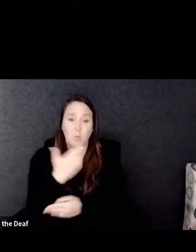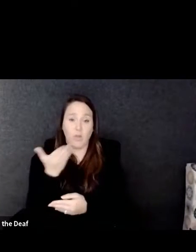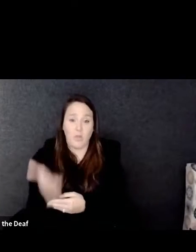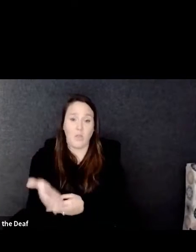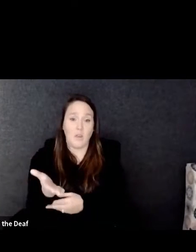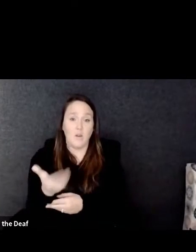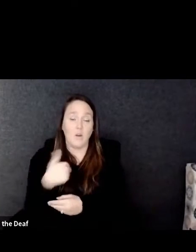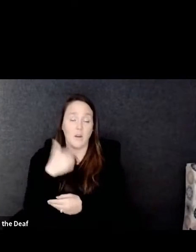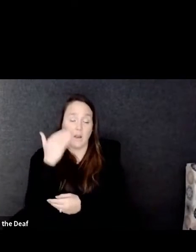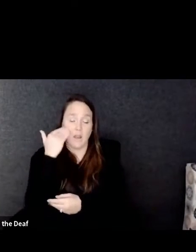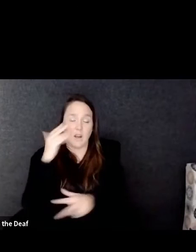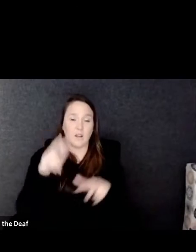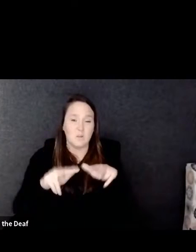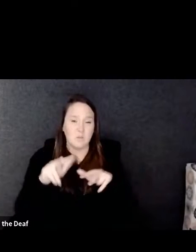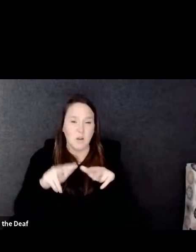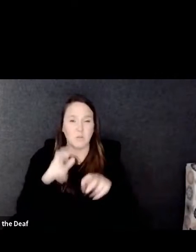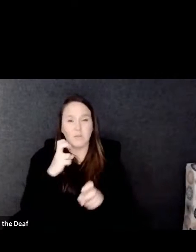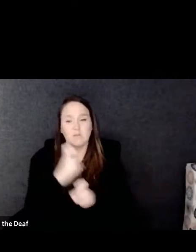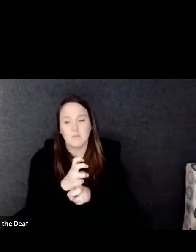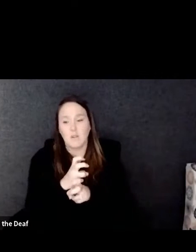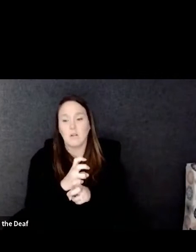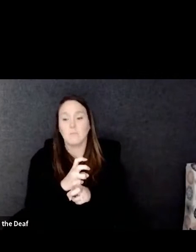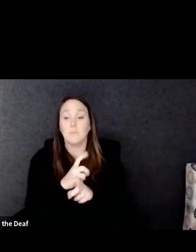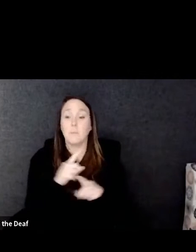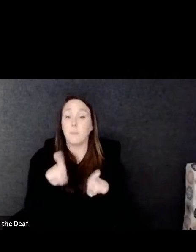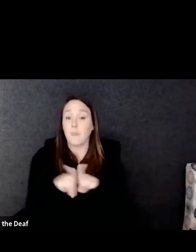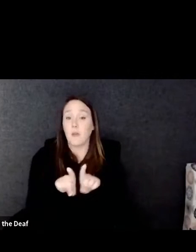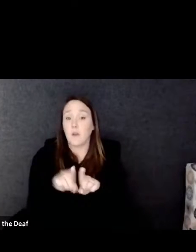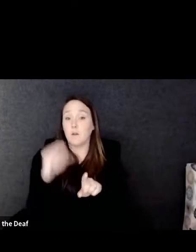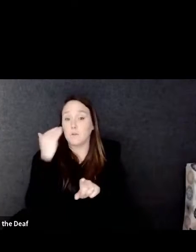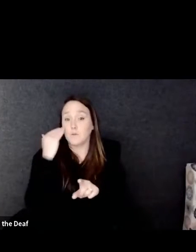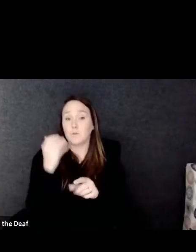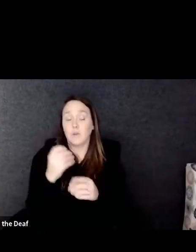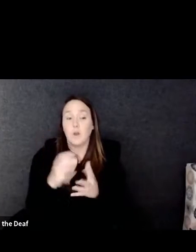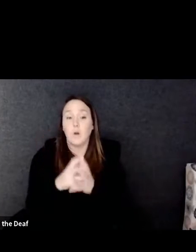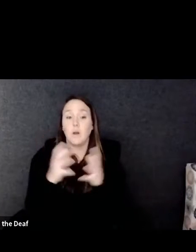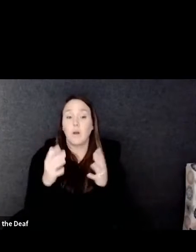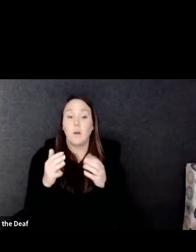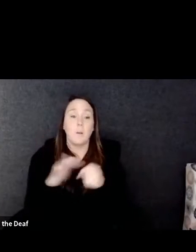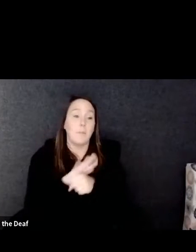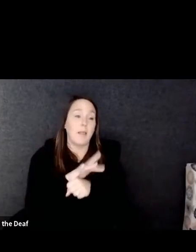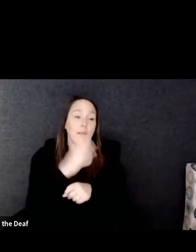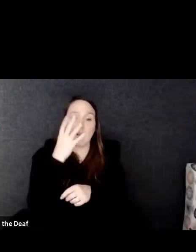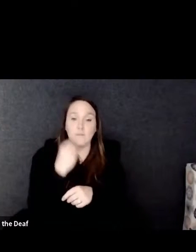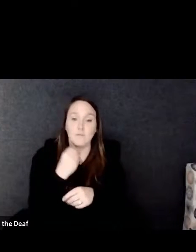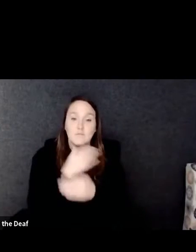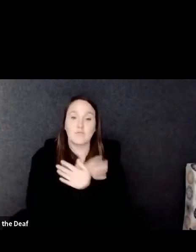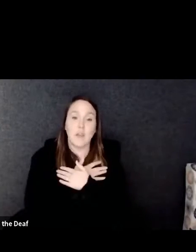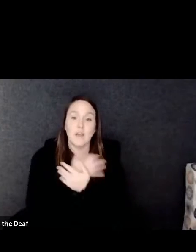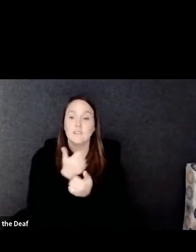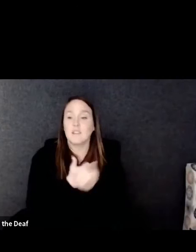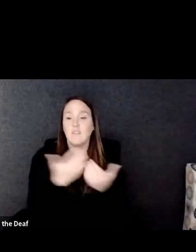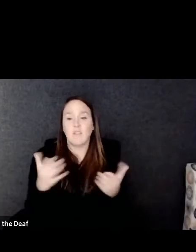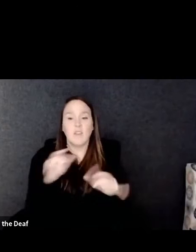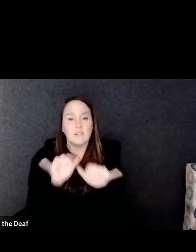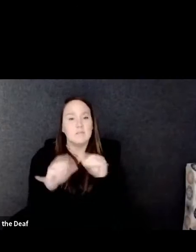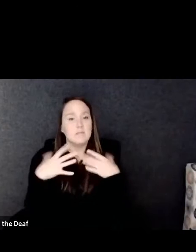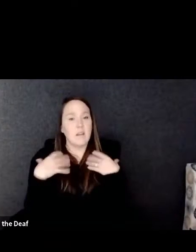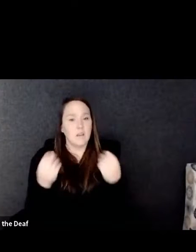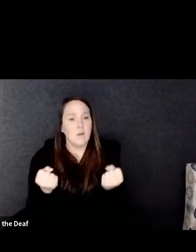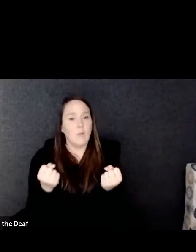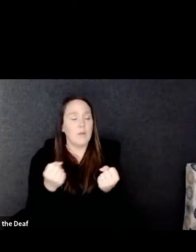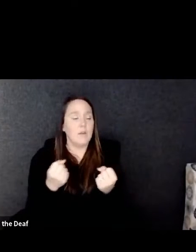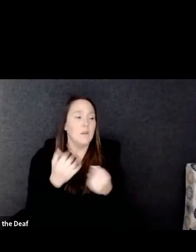know that's awkward and hard to do. Also, getting plenty of rest, all the things we tell you to do to stay healthy, getting plenty of rest,